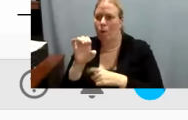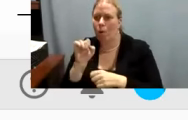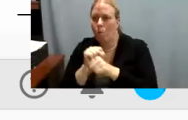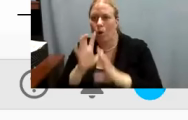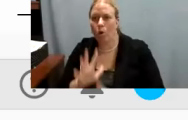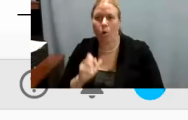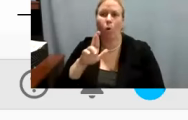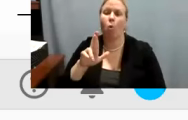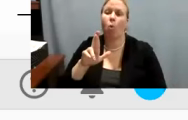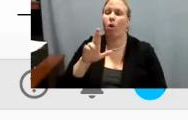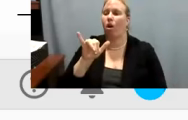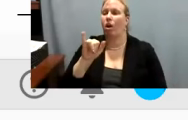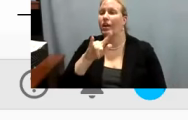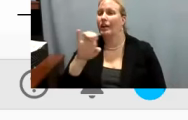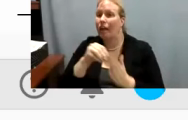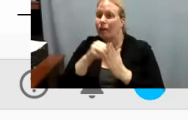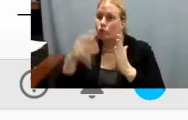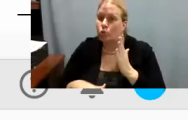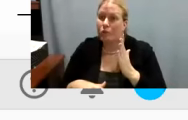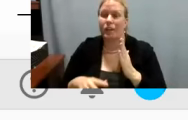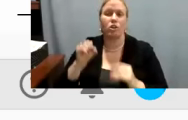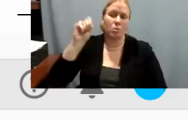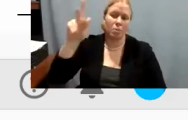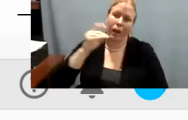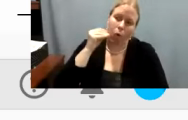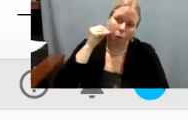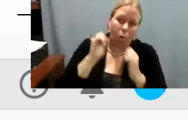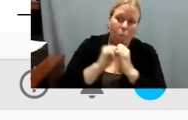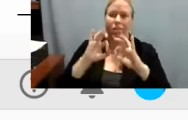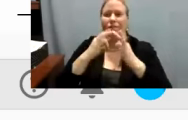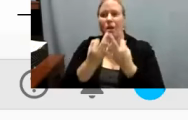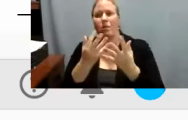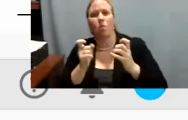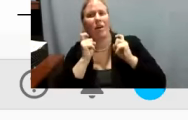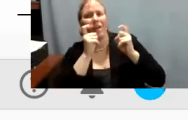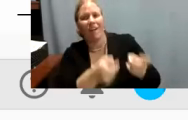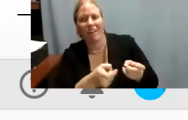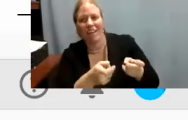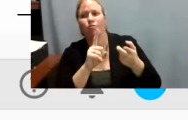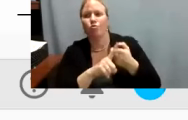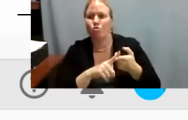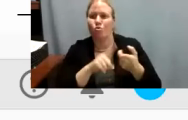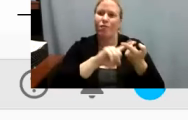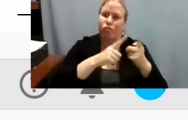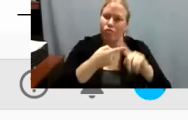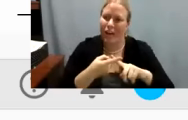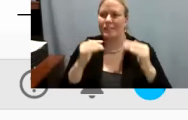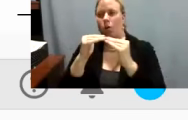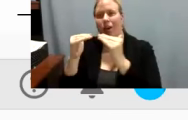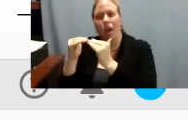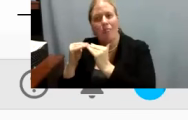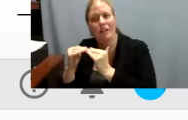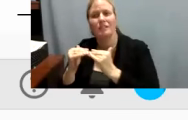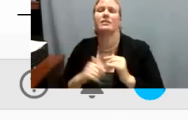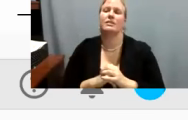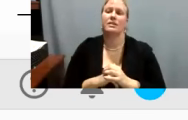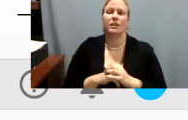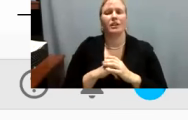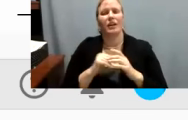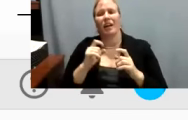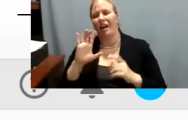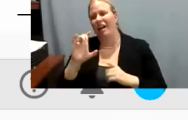family you want to give gifts to some of your friends and colleagues this is a great way to do that get cash into the hands of our great businesses